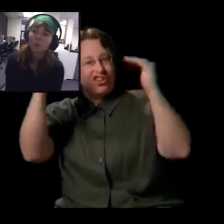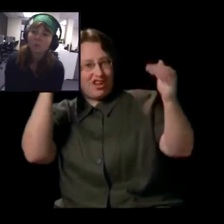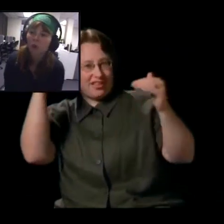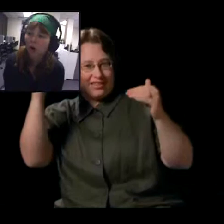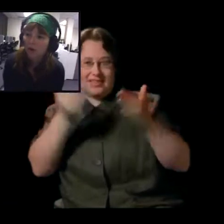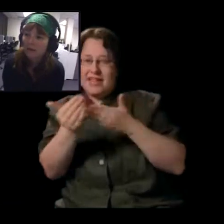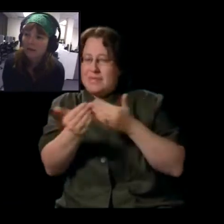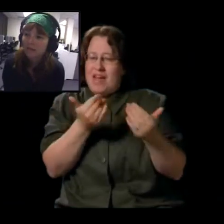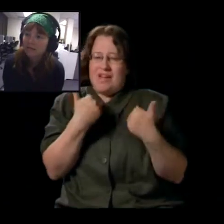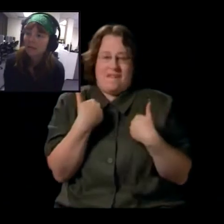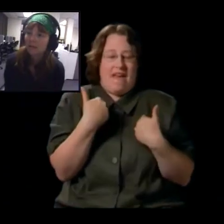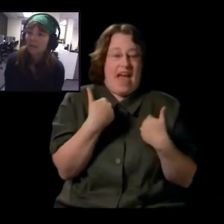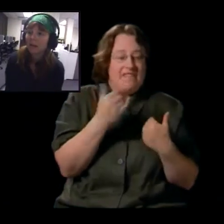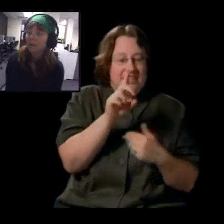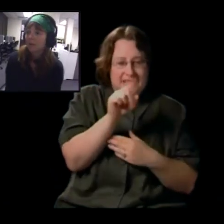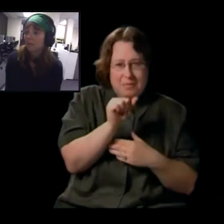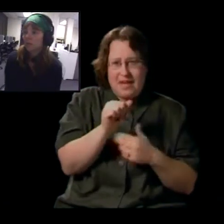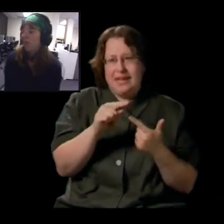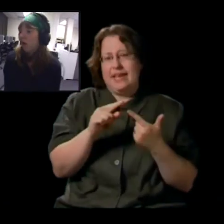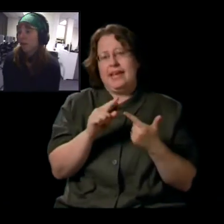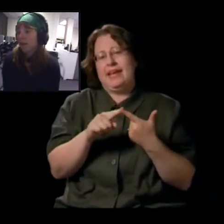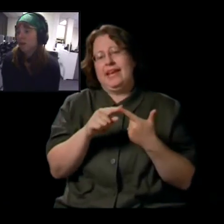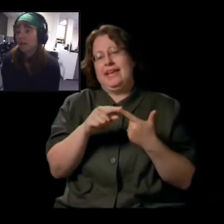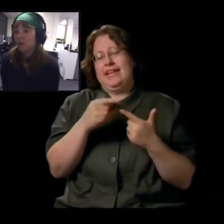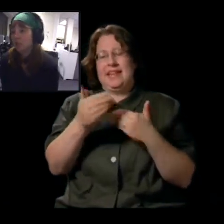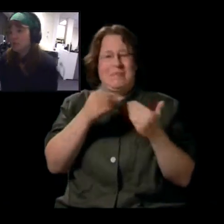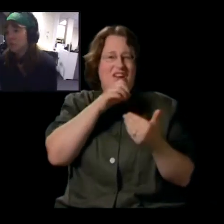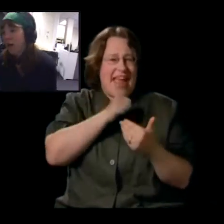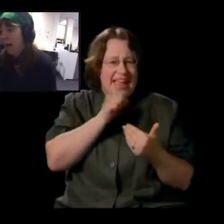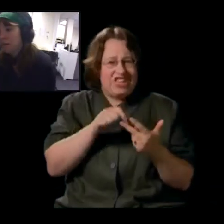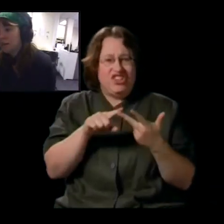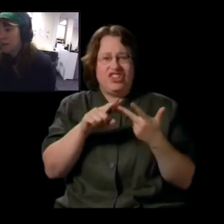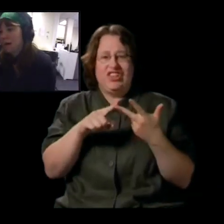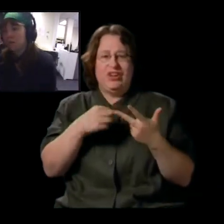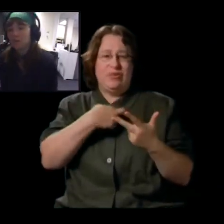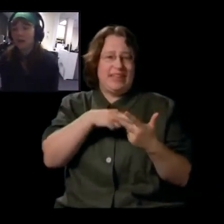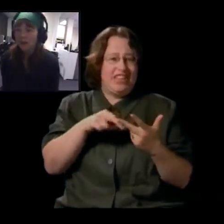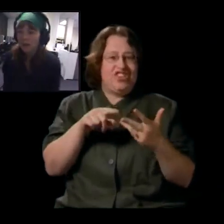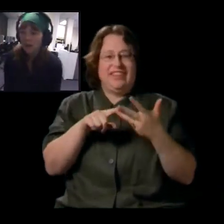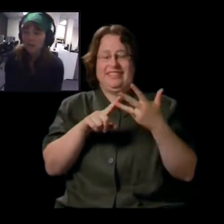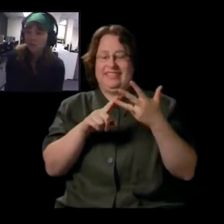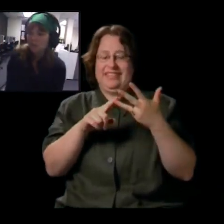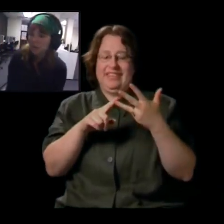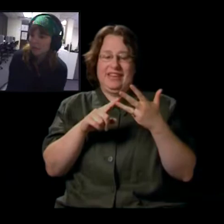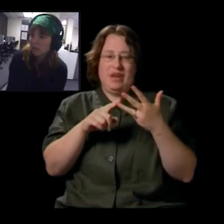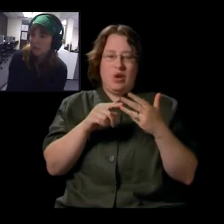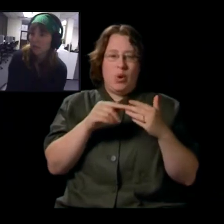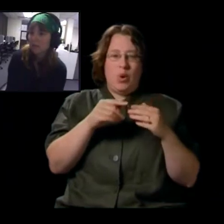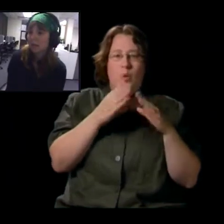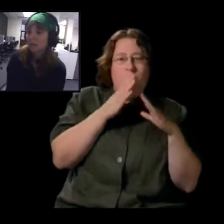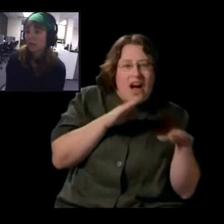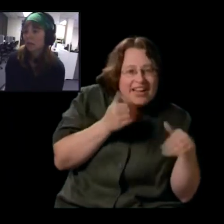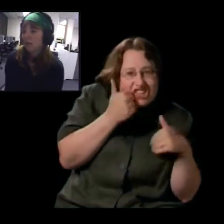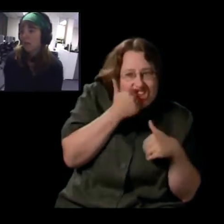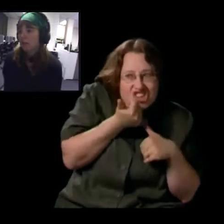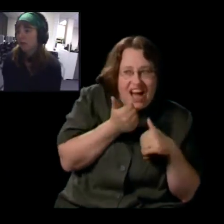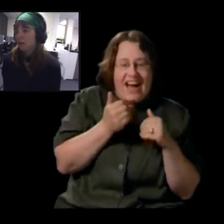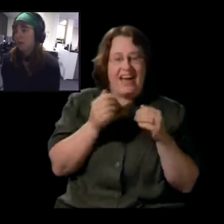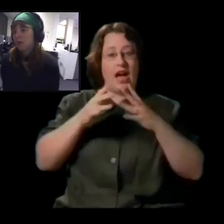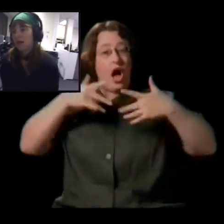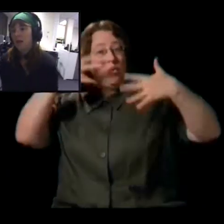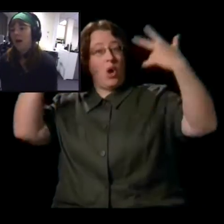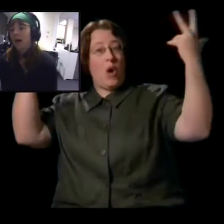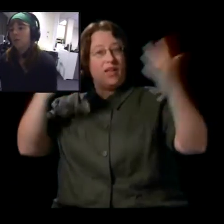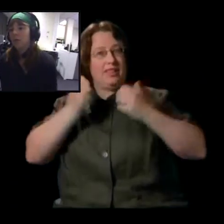It's a place for all kids, and even of all ages and adults as well. It doesn't matter their age, their religion,